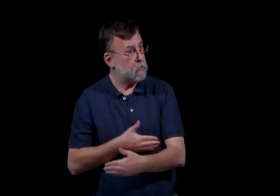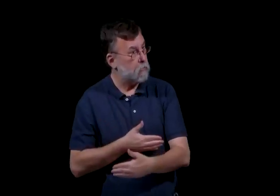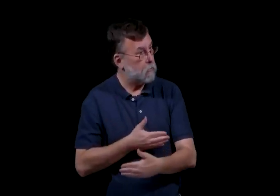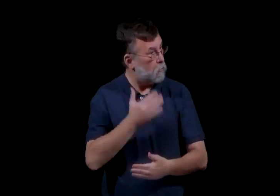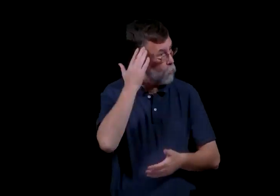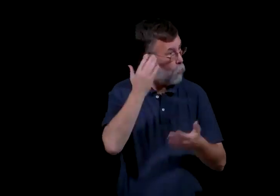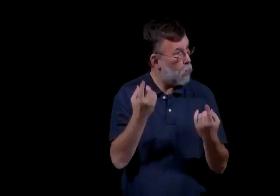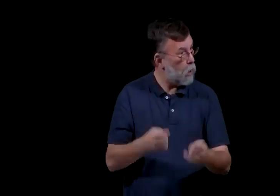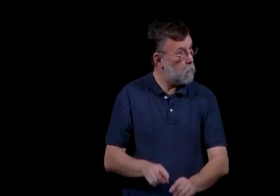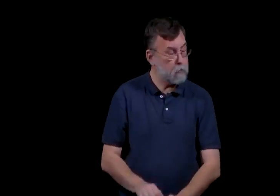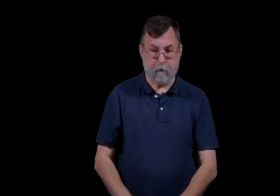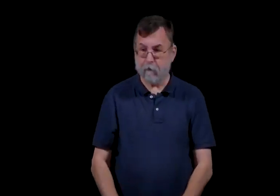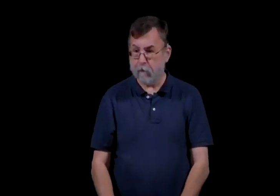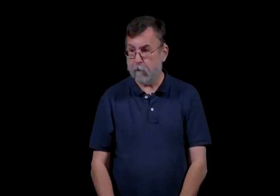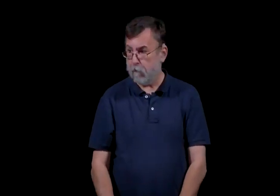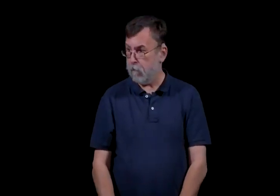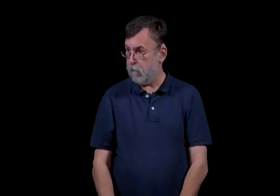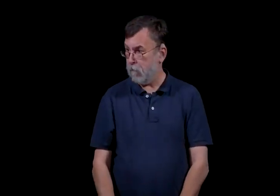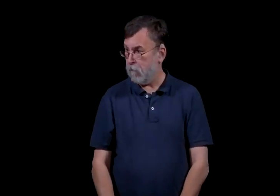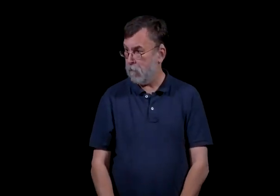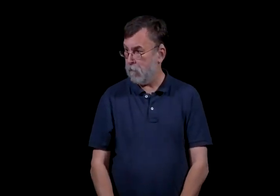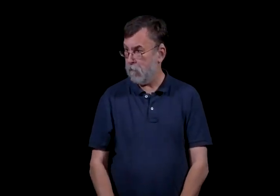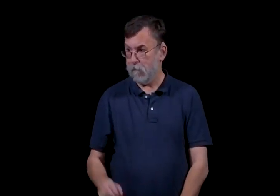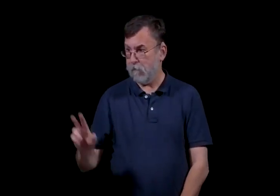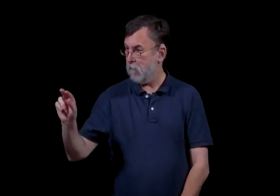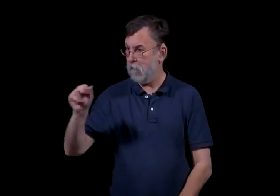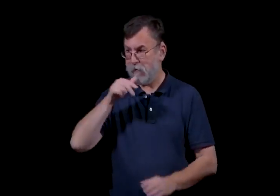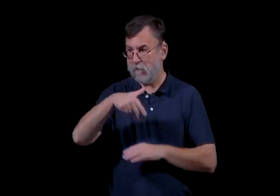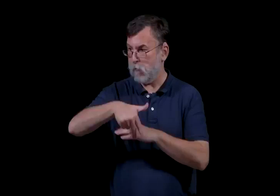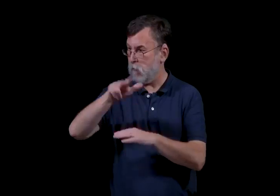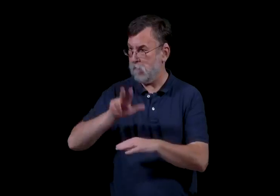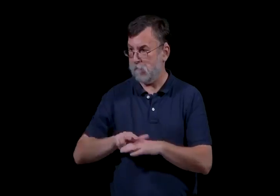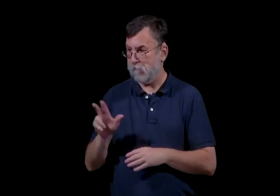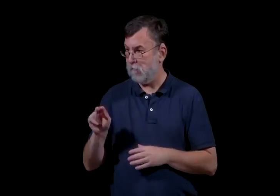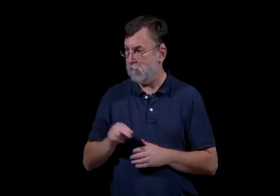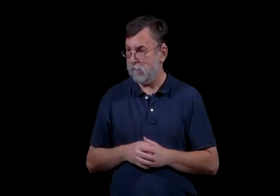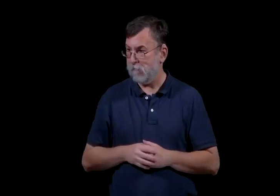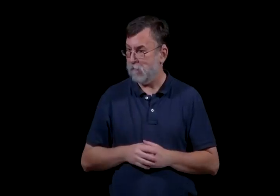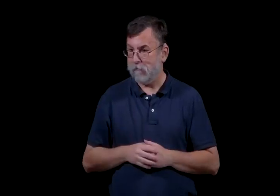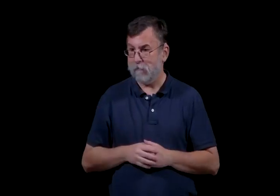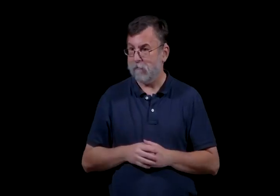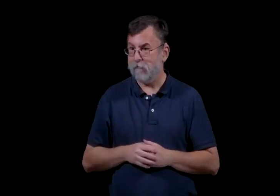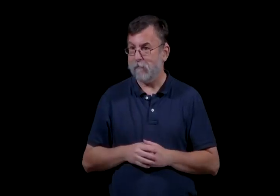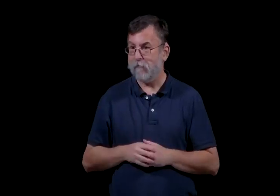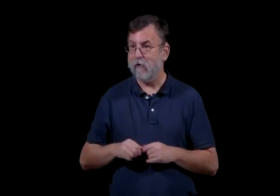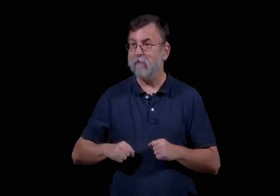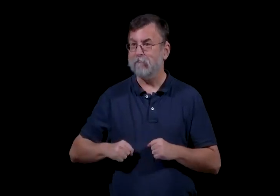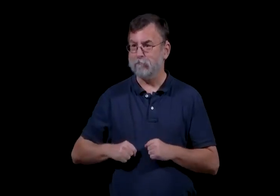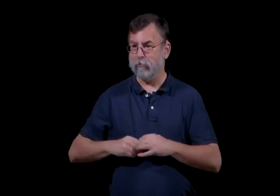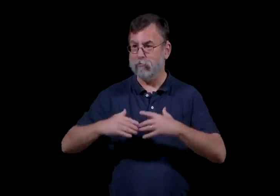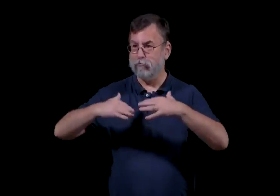And I accidentally hit the box. And you know what happened? I didn't fall down.